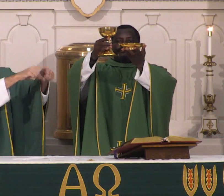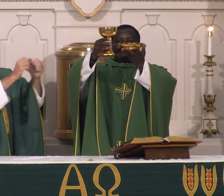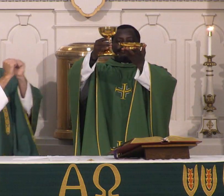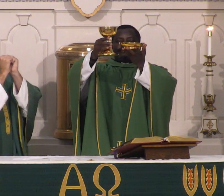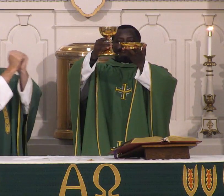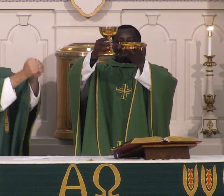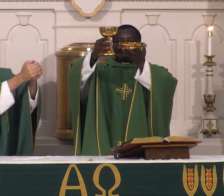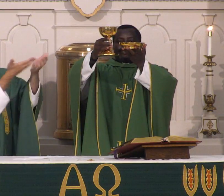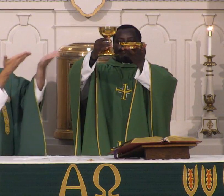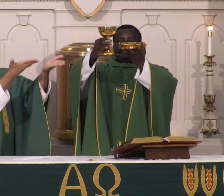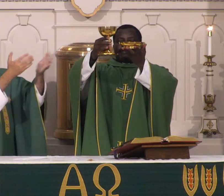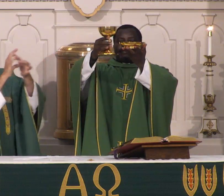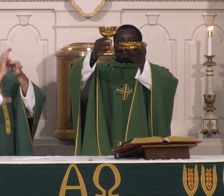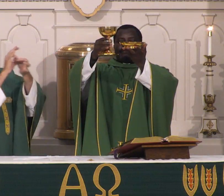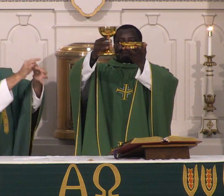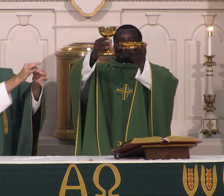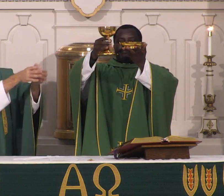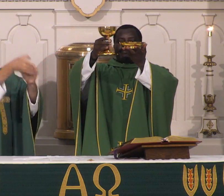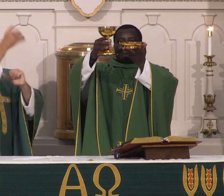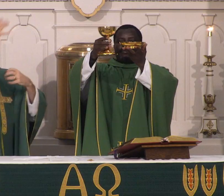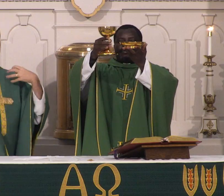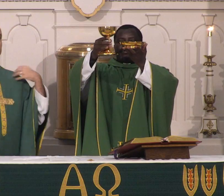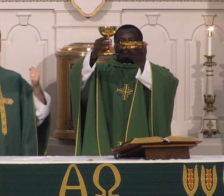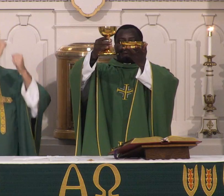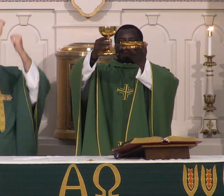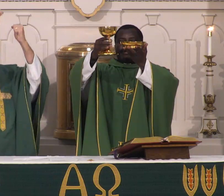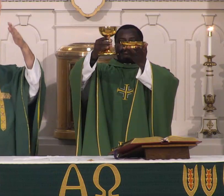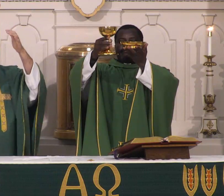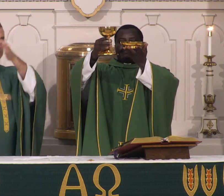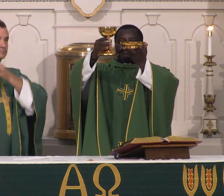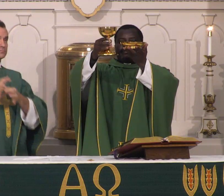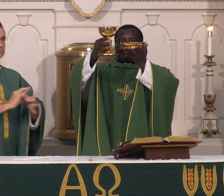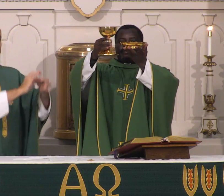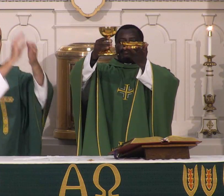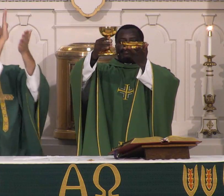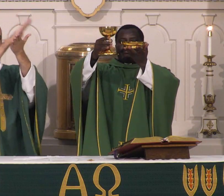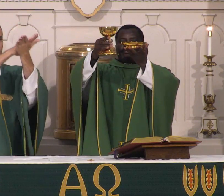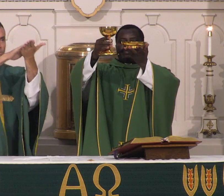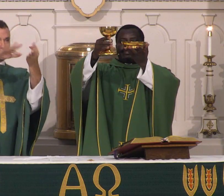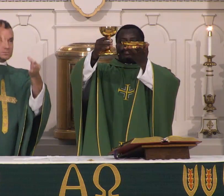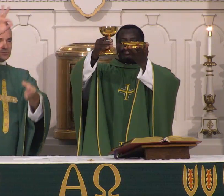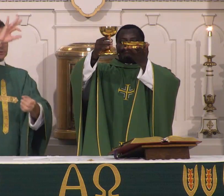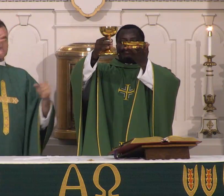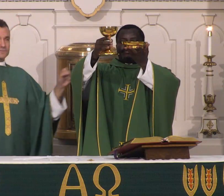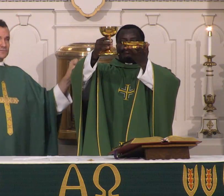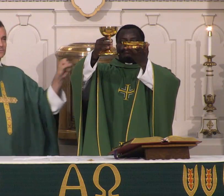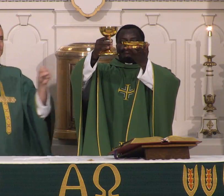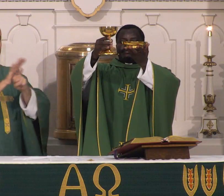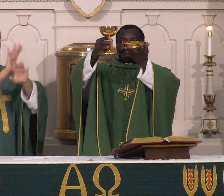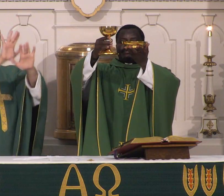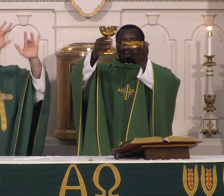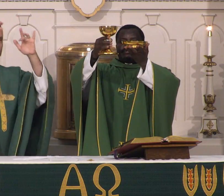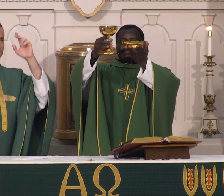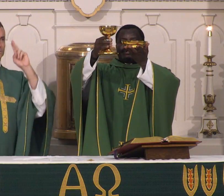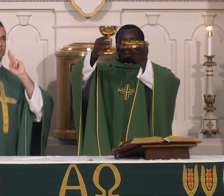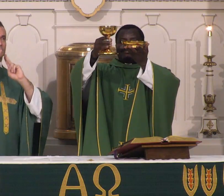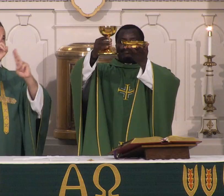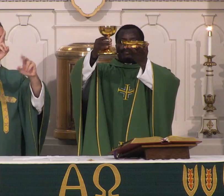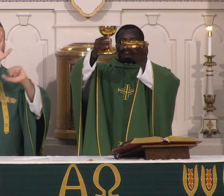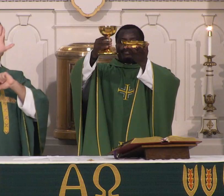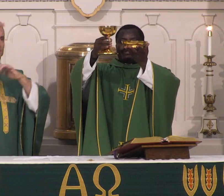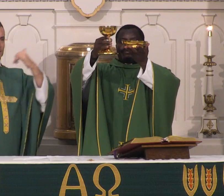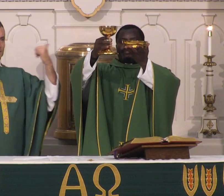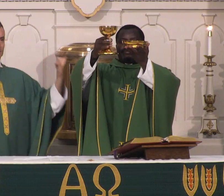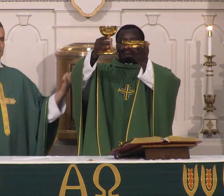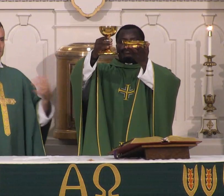Through him and with him and in him, O God, Almighty Father, in the unity of the Holy Spirit, all glory